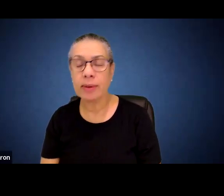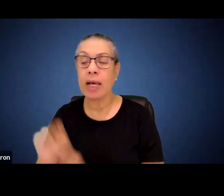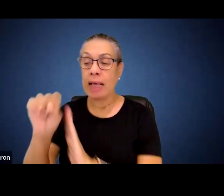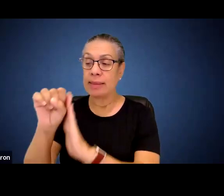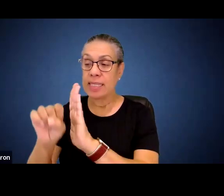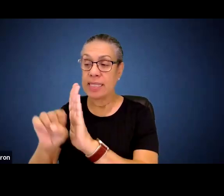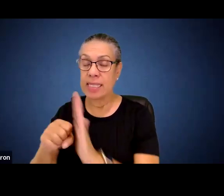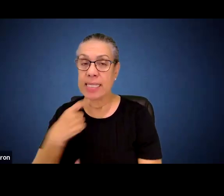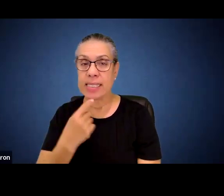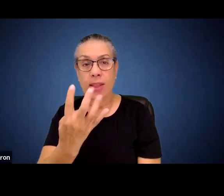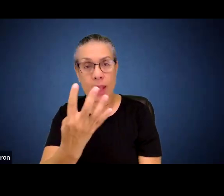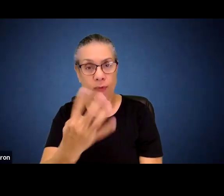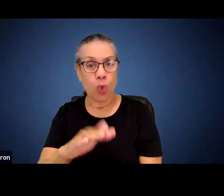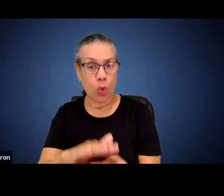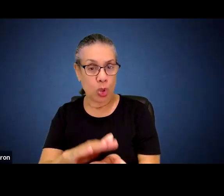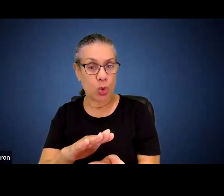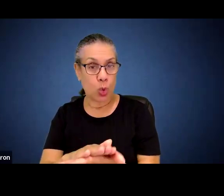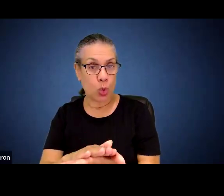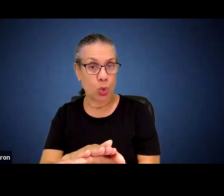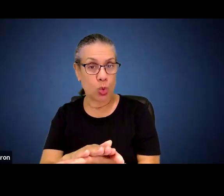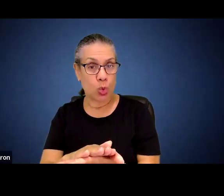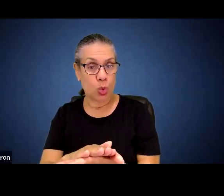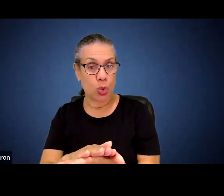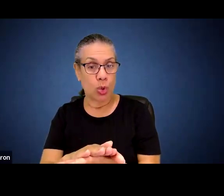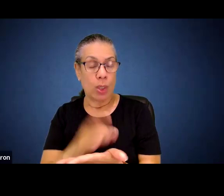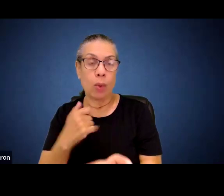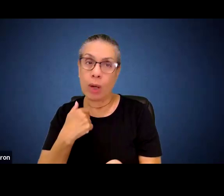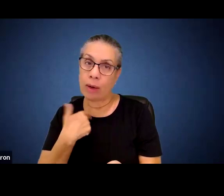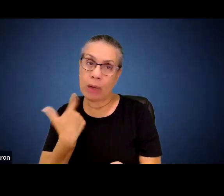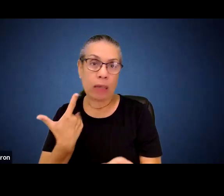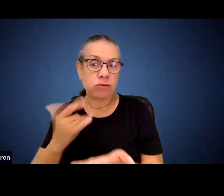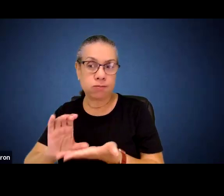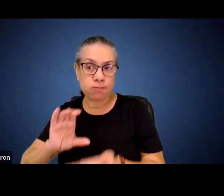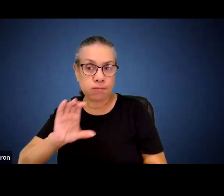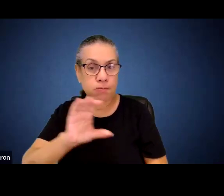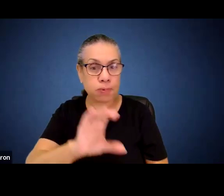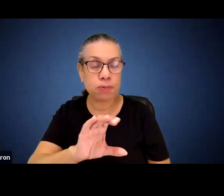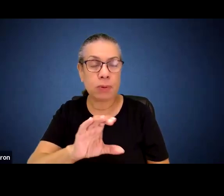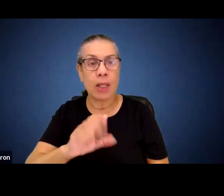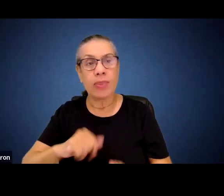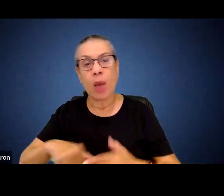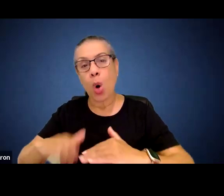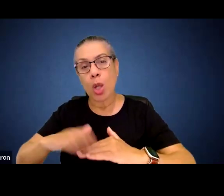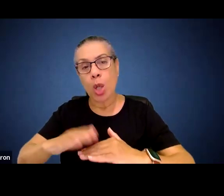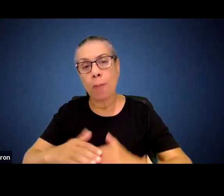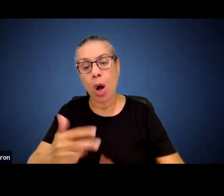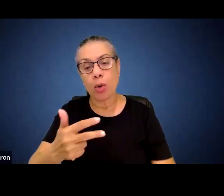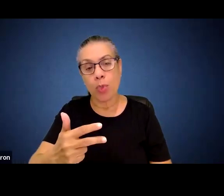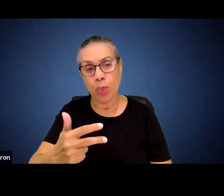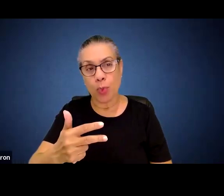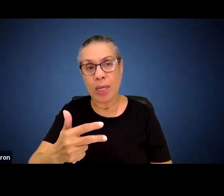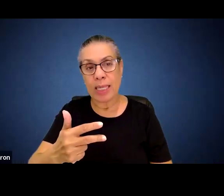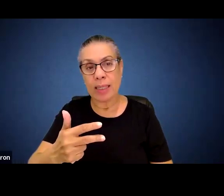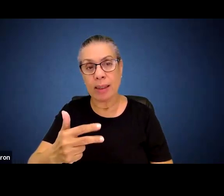identified last year 4 schools for a very intensive grant. And they were schools that had been in the bottom 3 percentiles for multiple